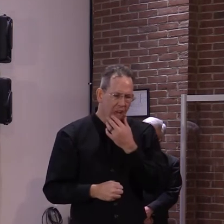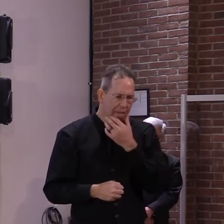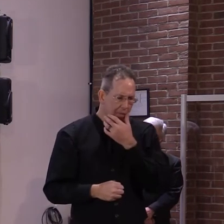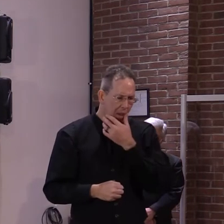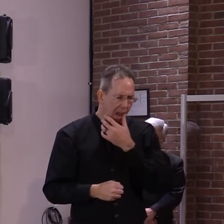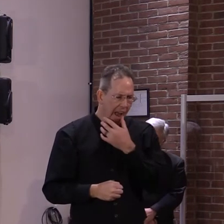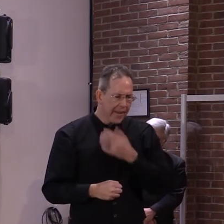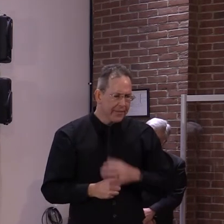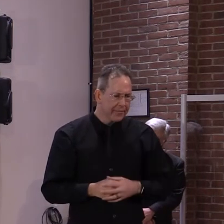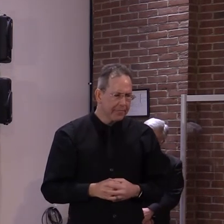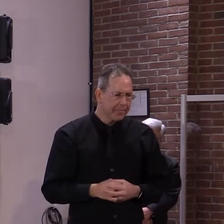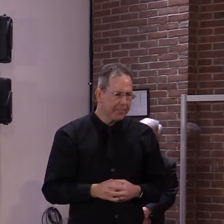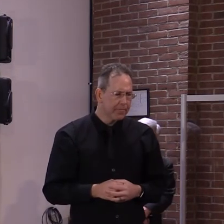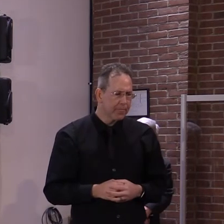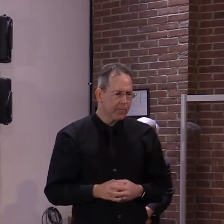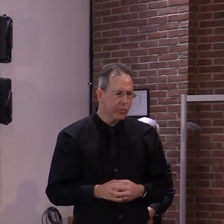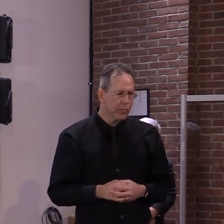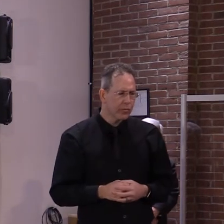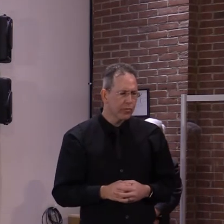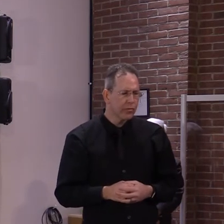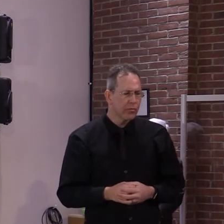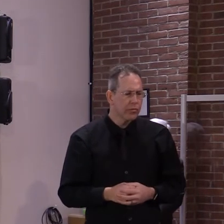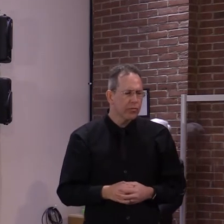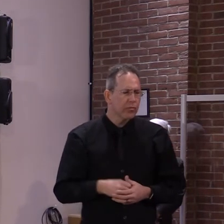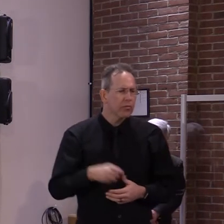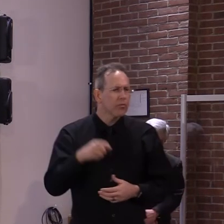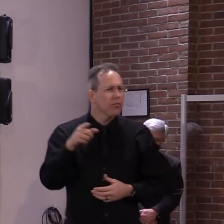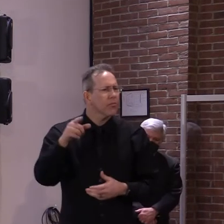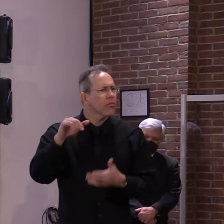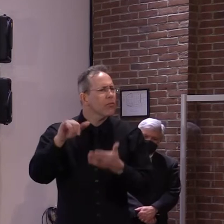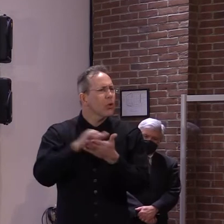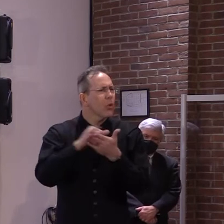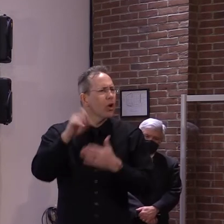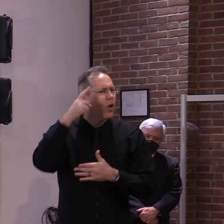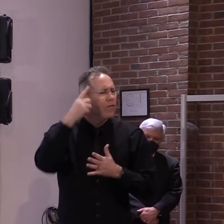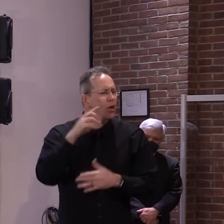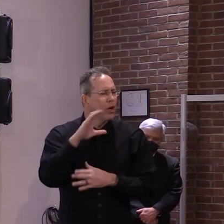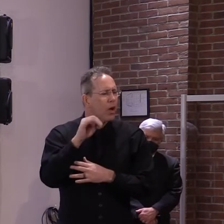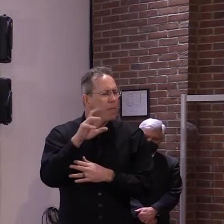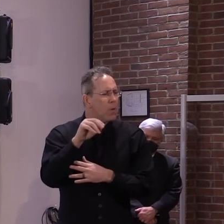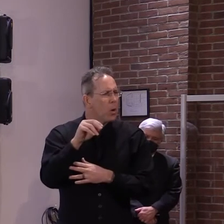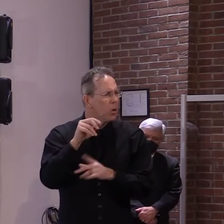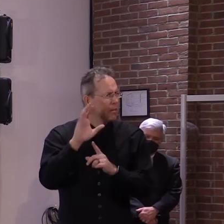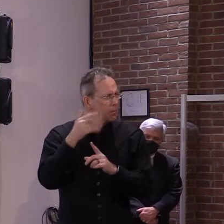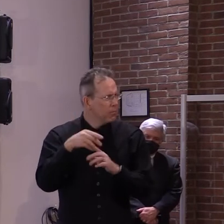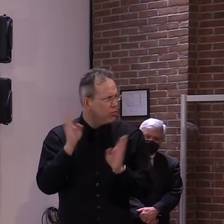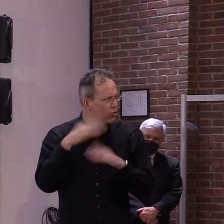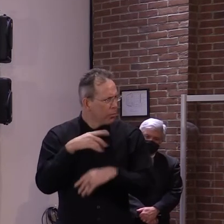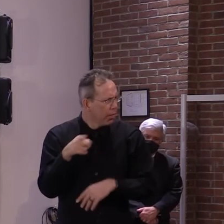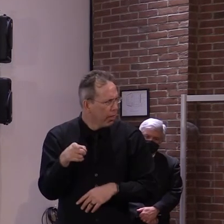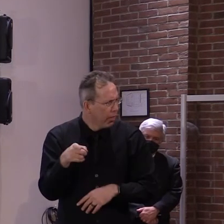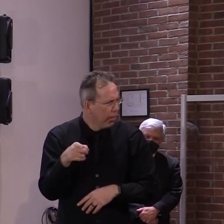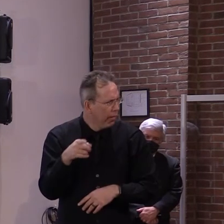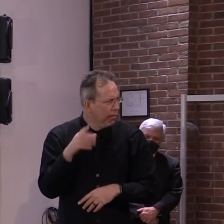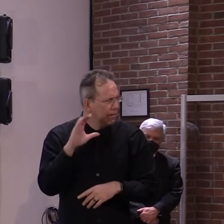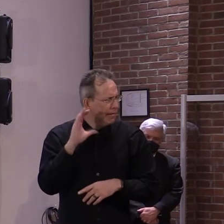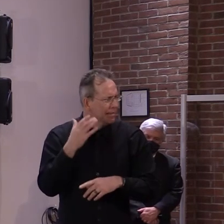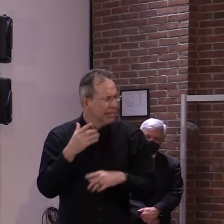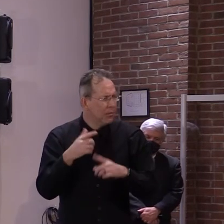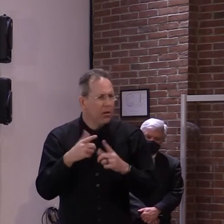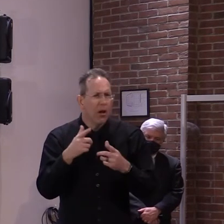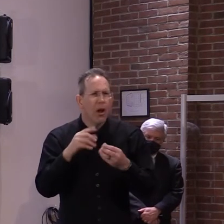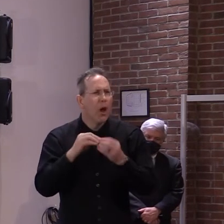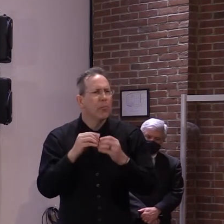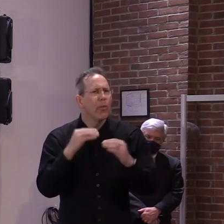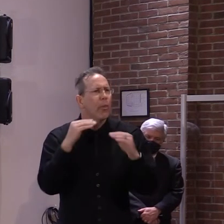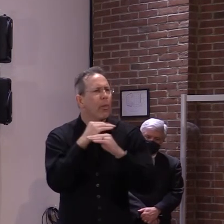or not reporting accurate death numbers and making them more favorable to him calls for his emmy